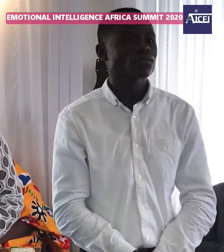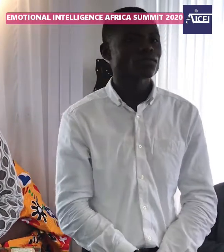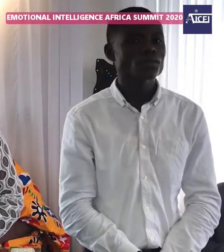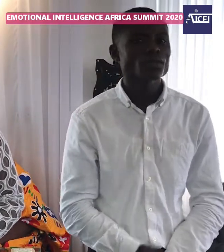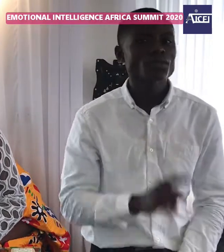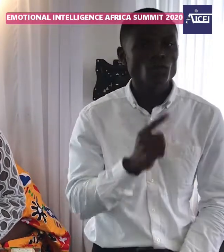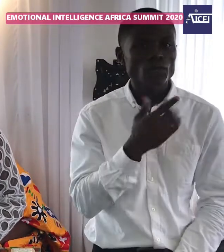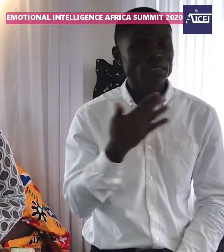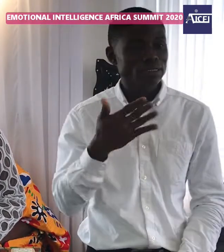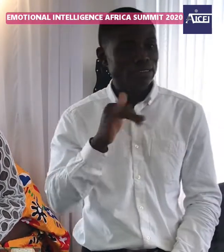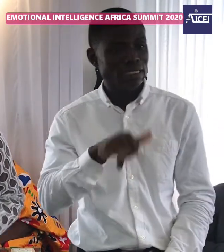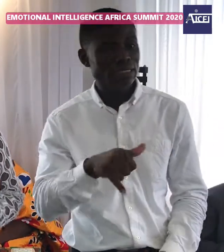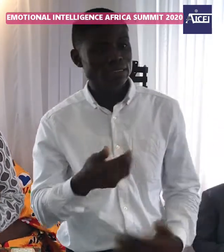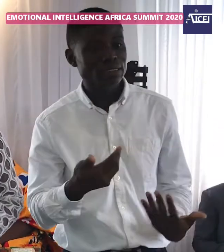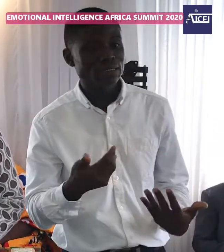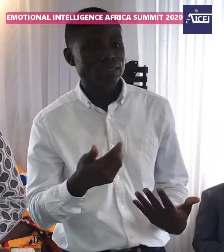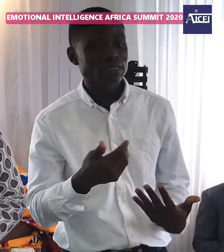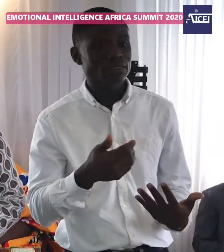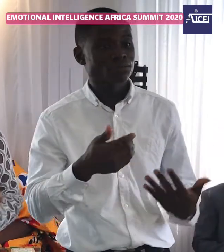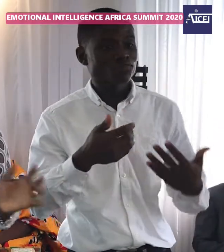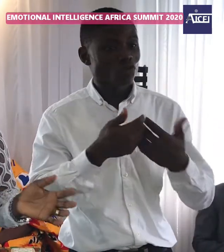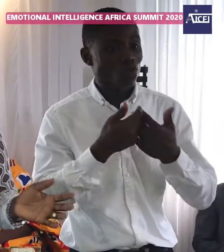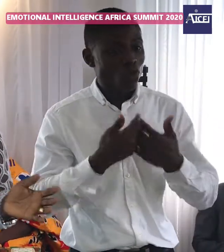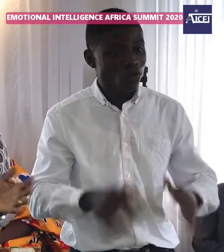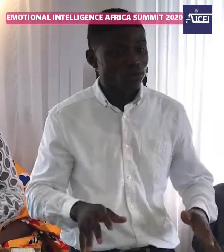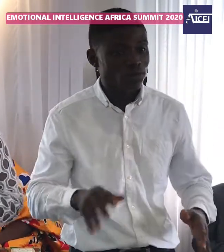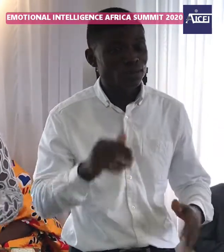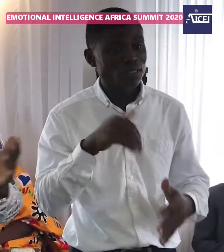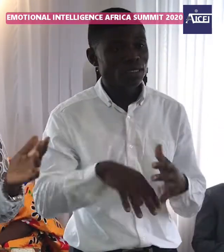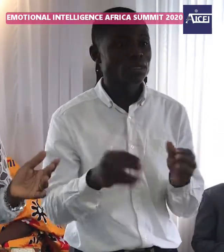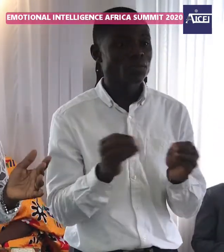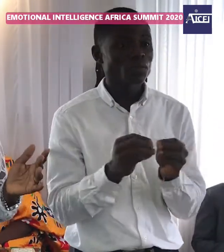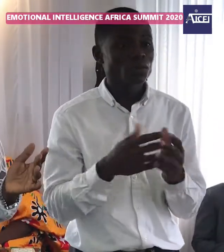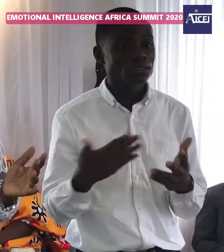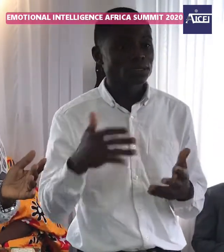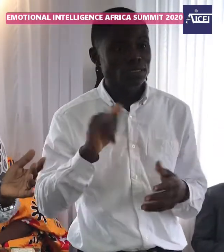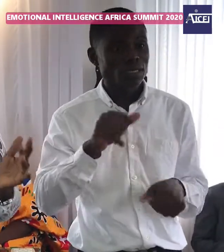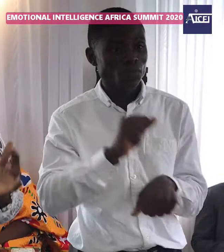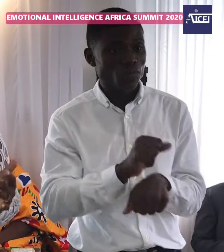One thing that is missing and has been missing in most of this